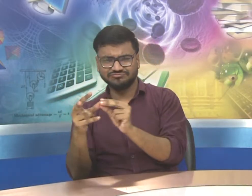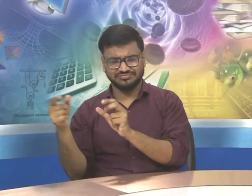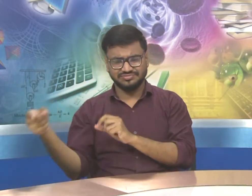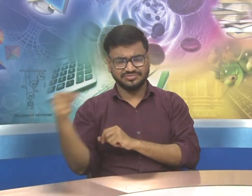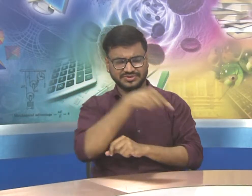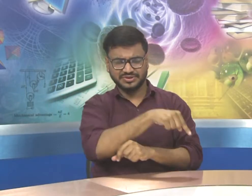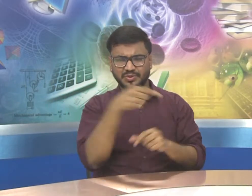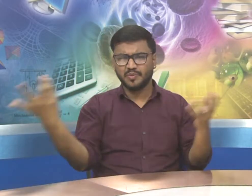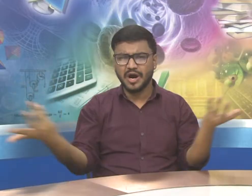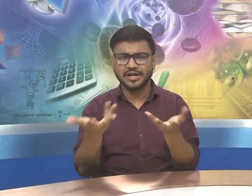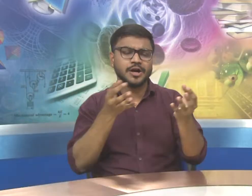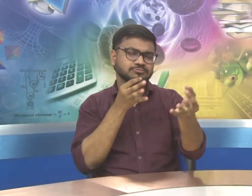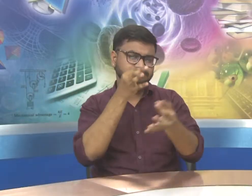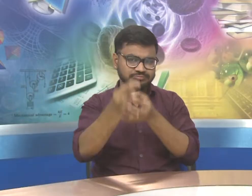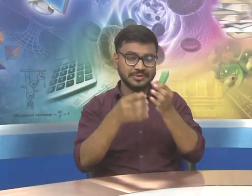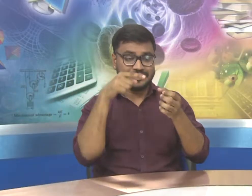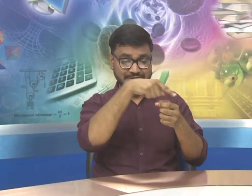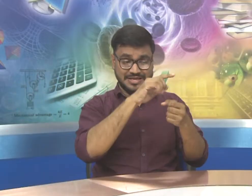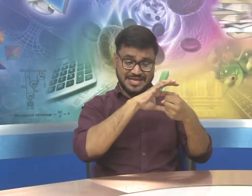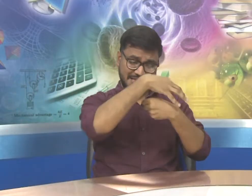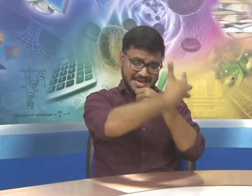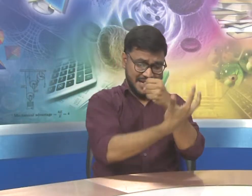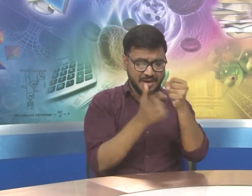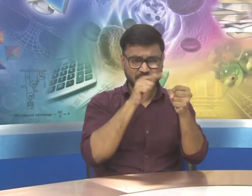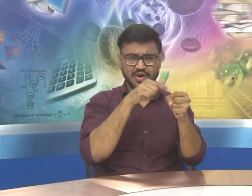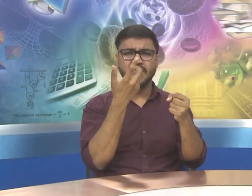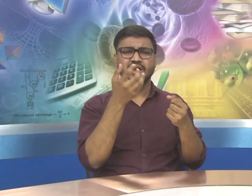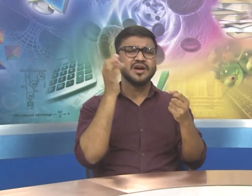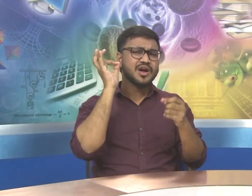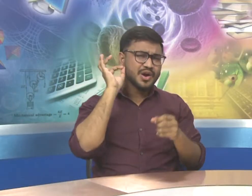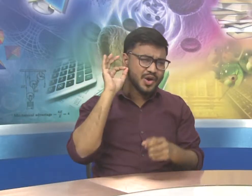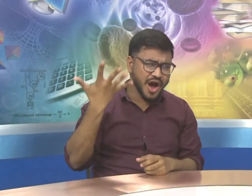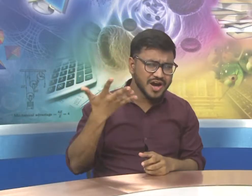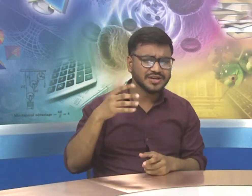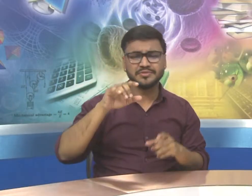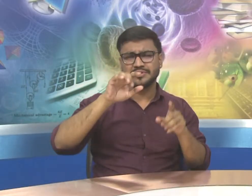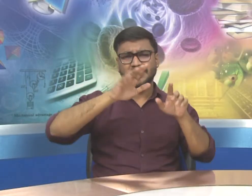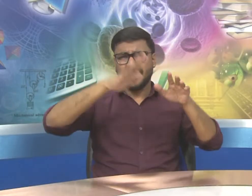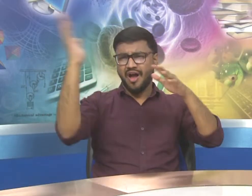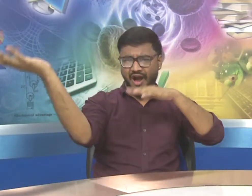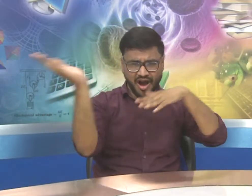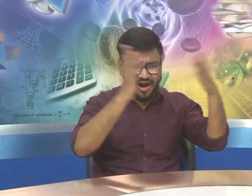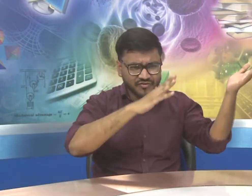We are going to learn what is atoms and molecules.